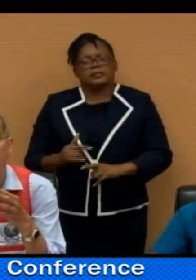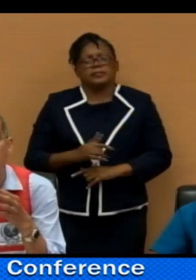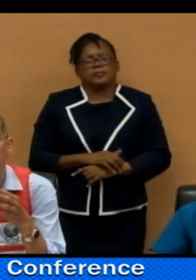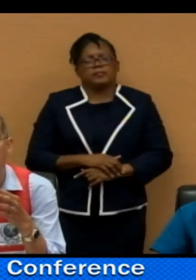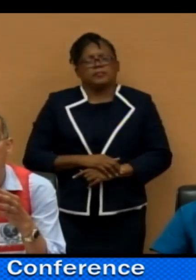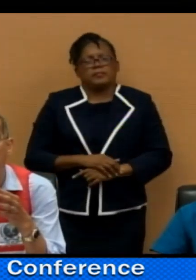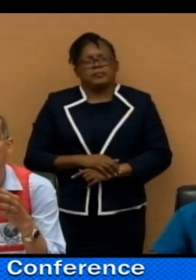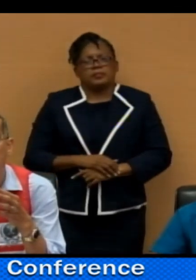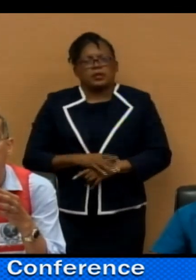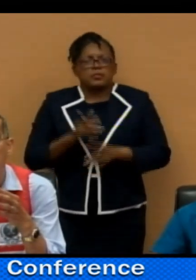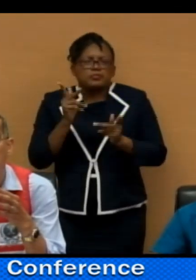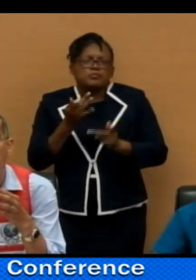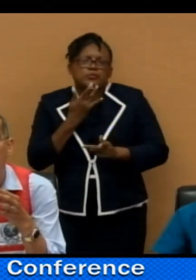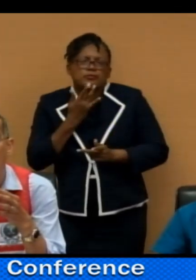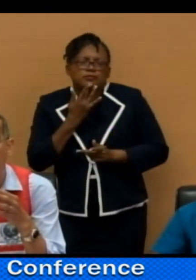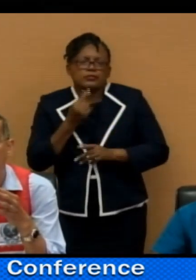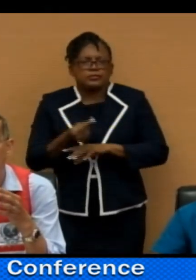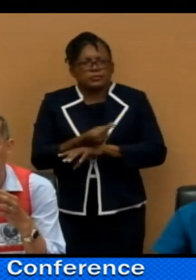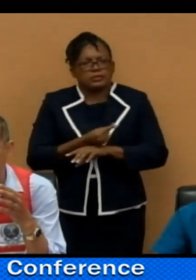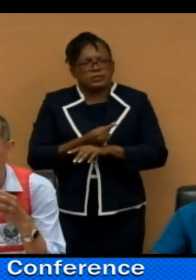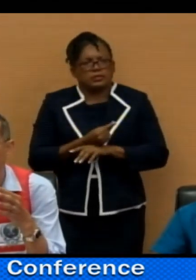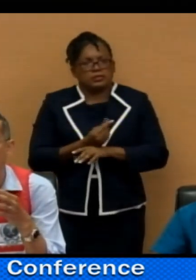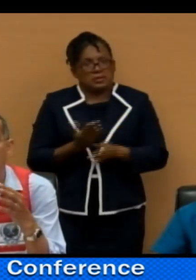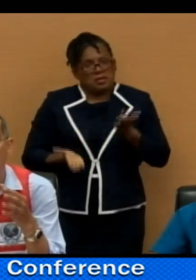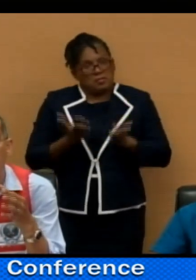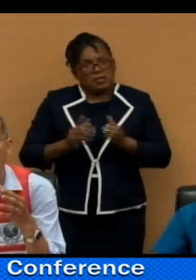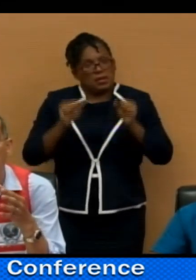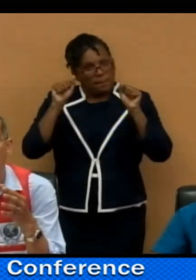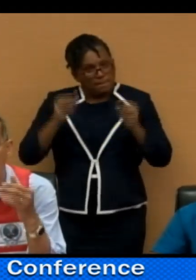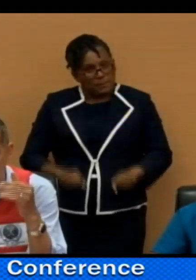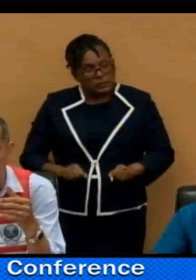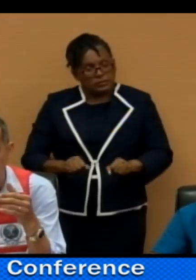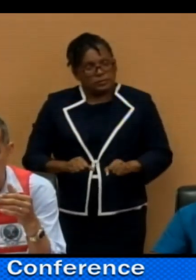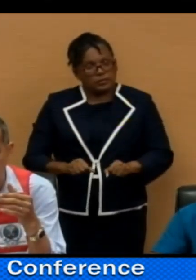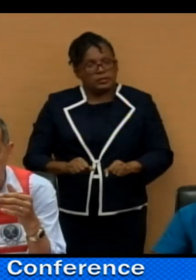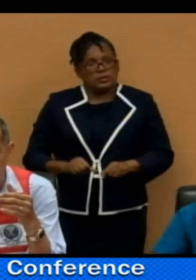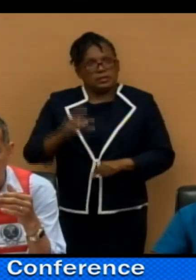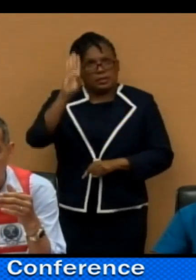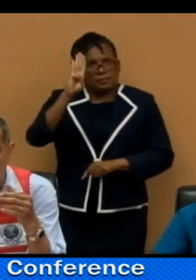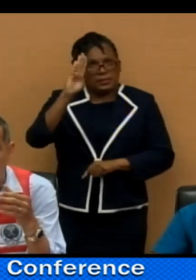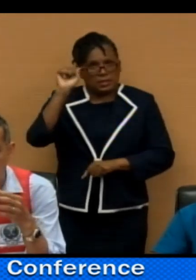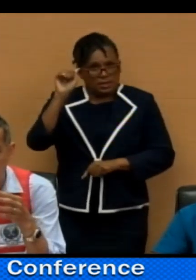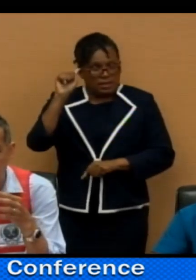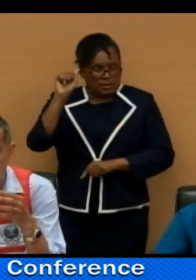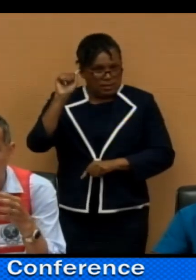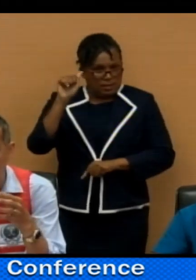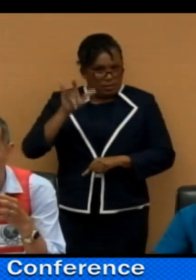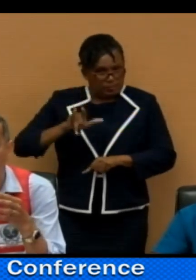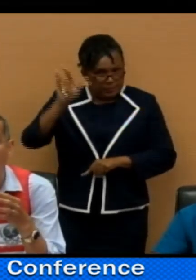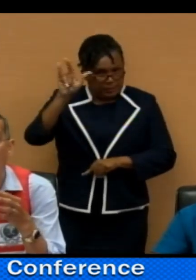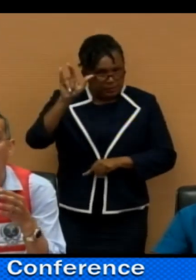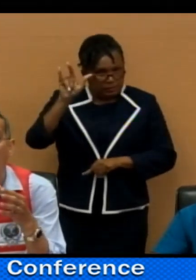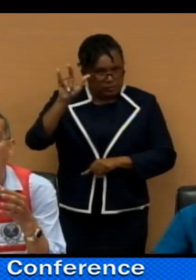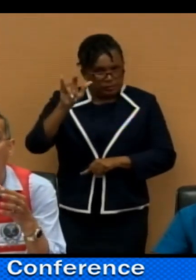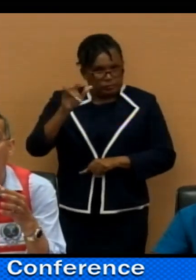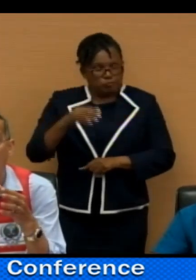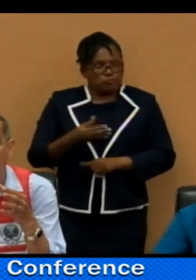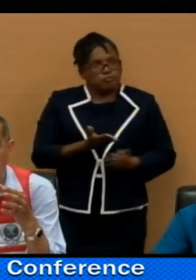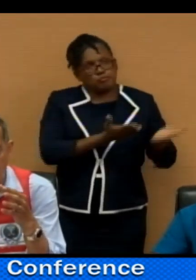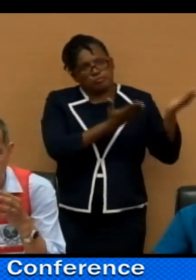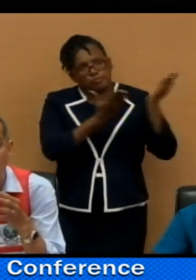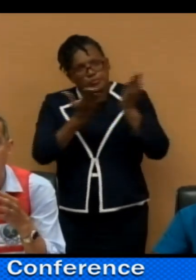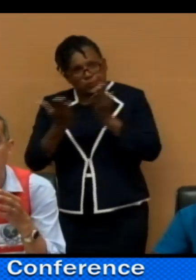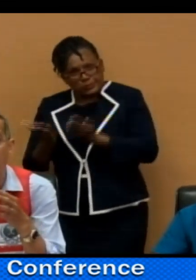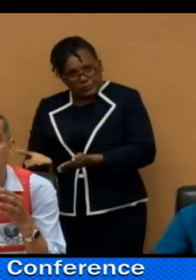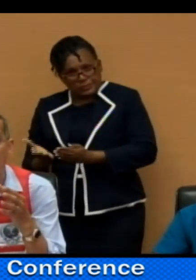possible that British Airways will also bring individuals who are Grenadians who are choosing to come home